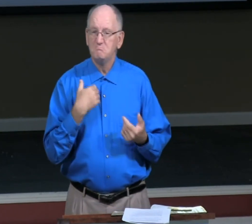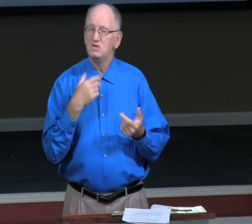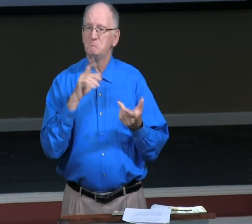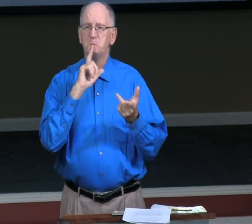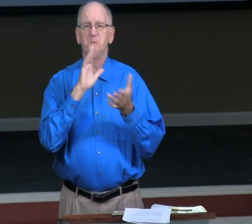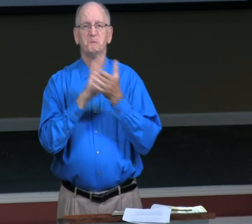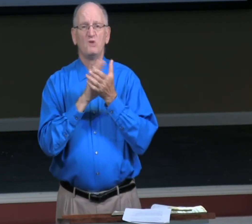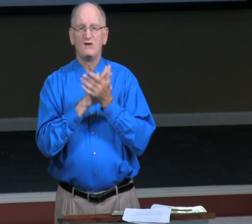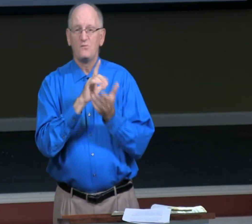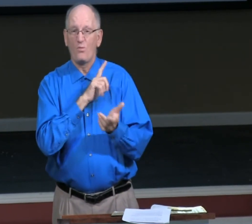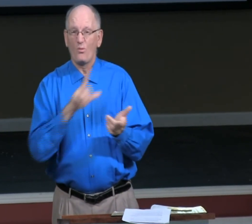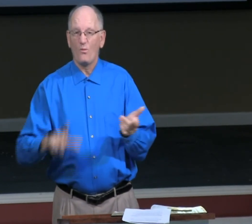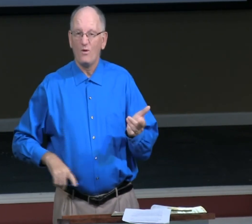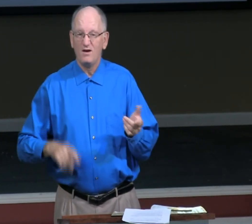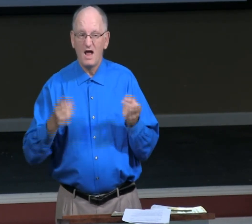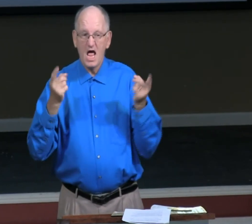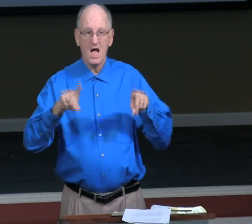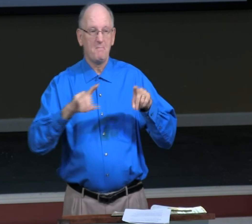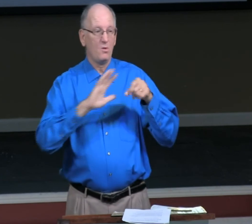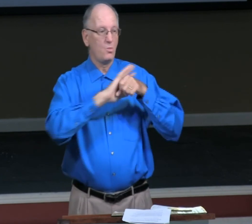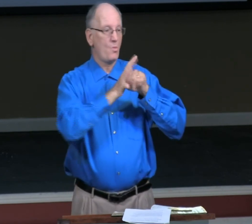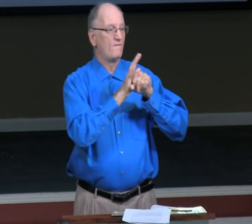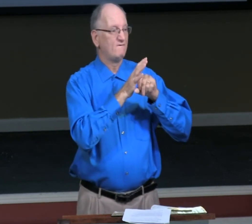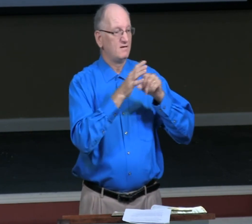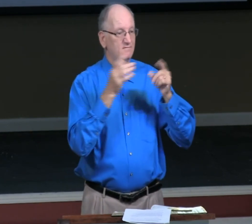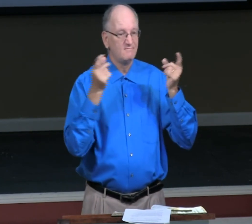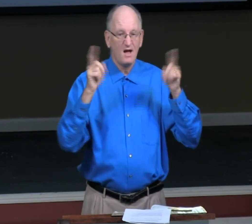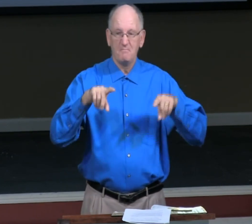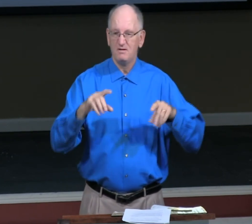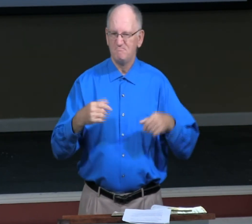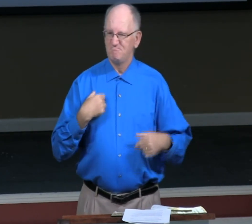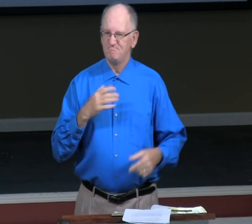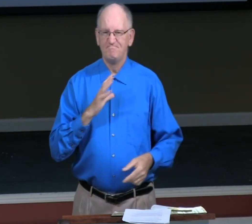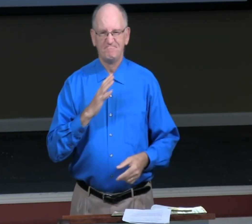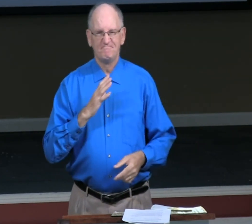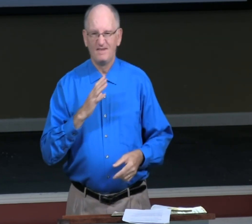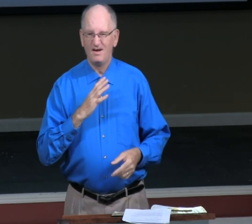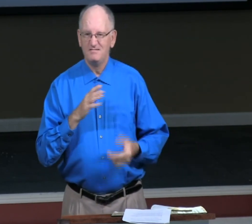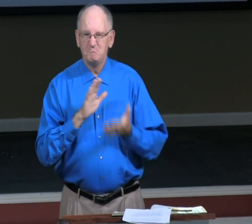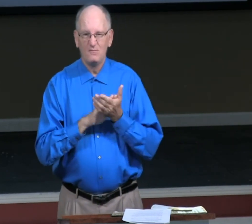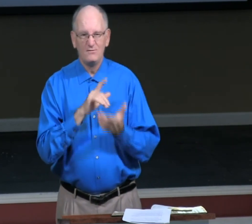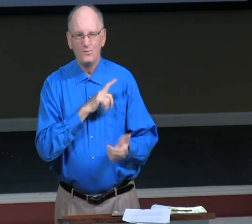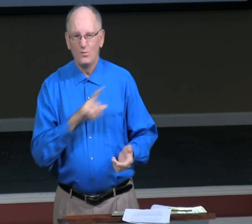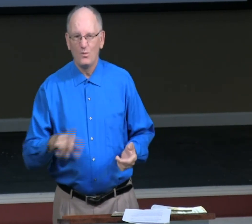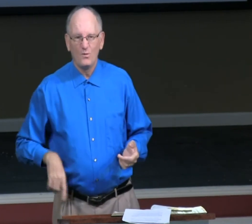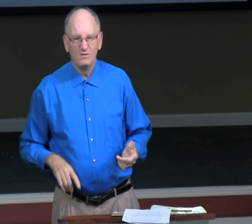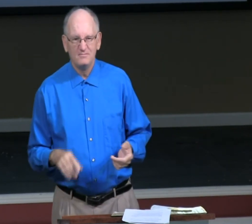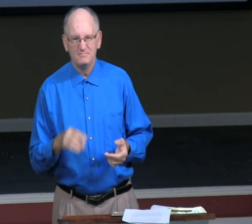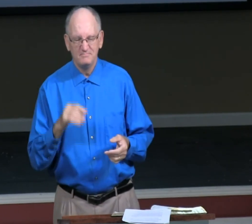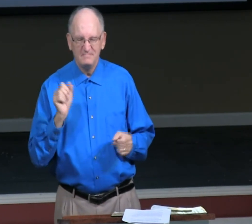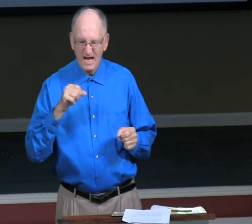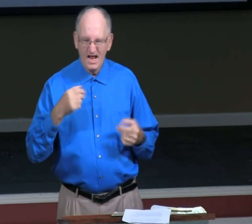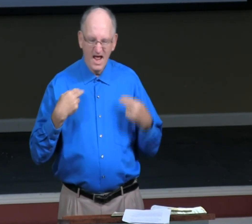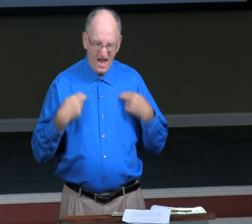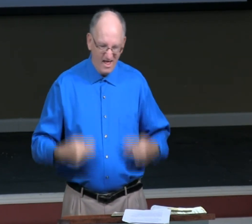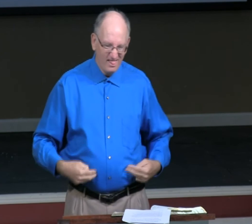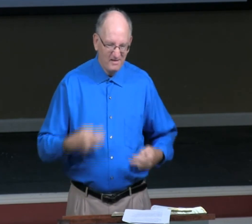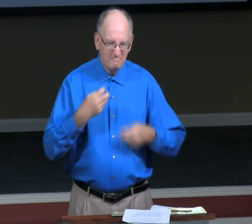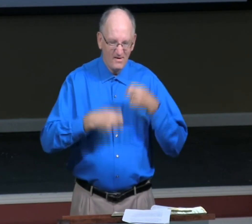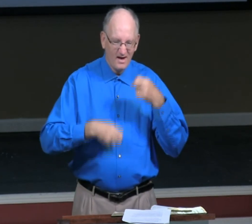do. So I praise the Lord that, you know, the coronavirus had happened. I'm fine with it. I'm praising him for it.